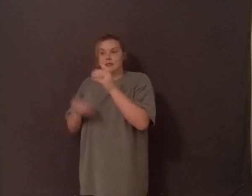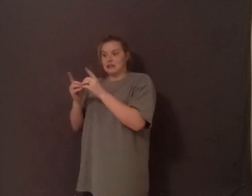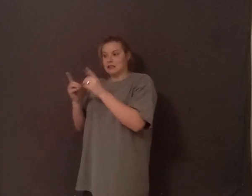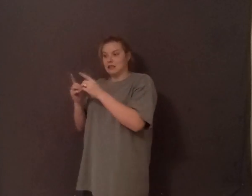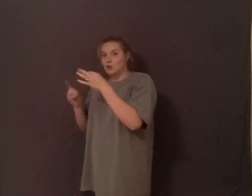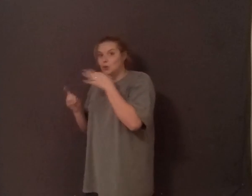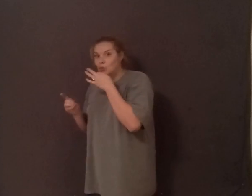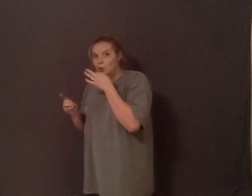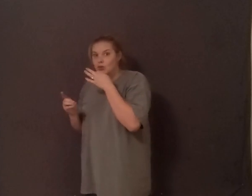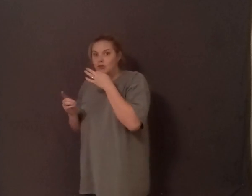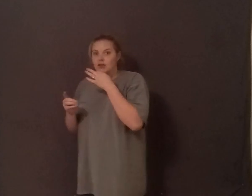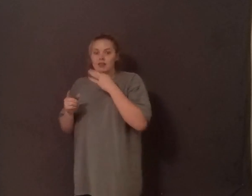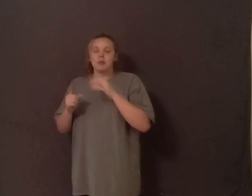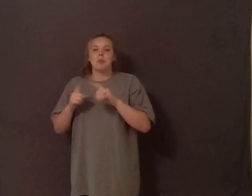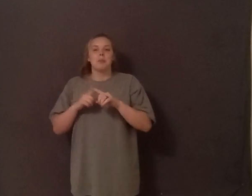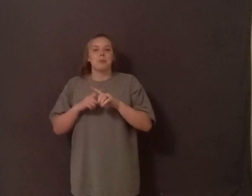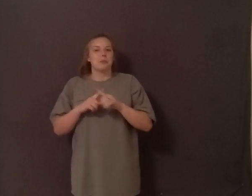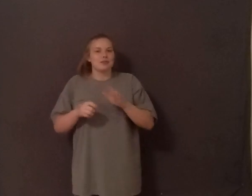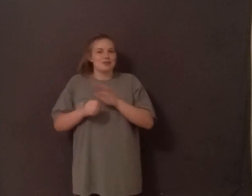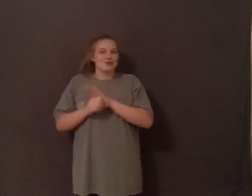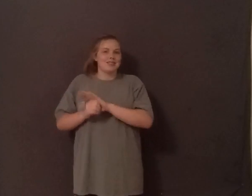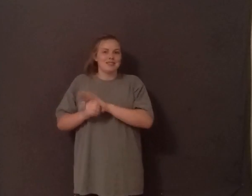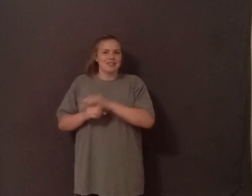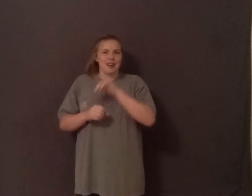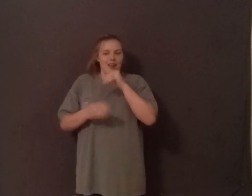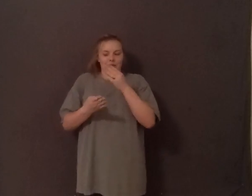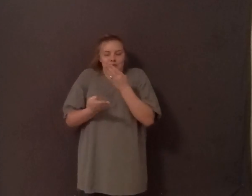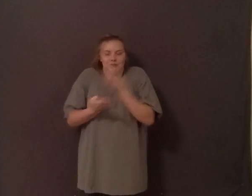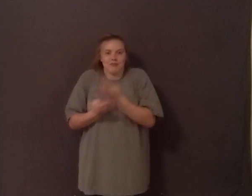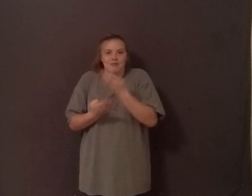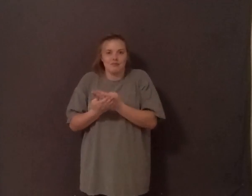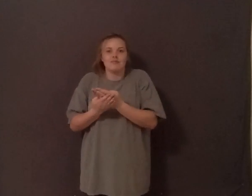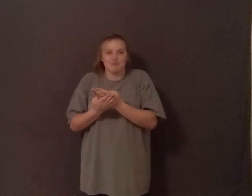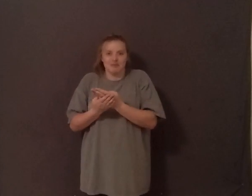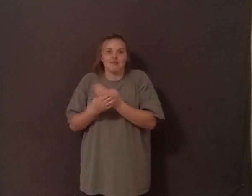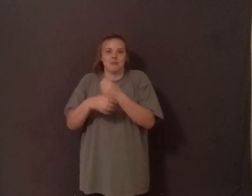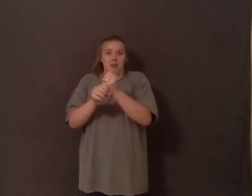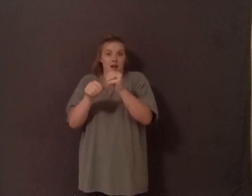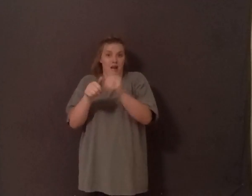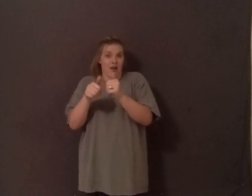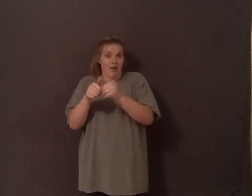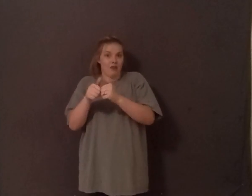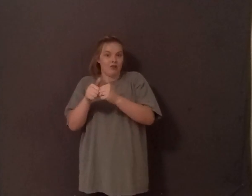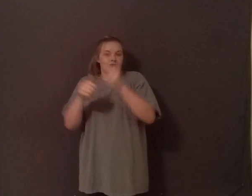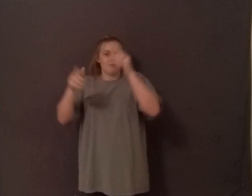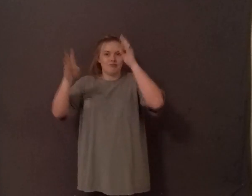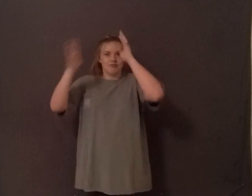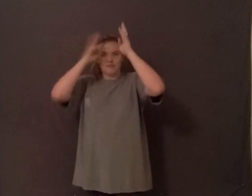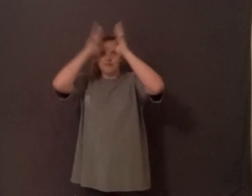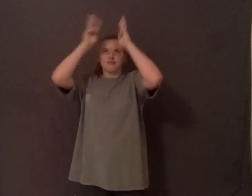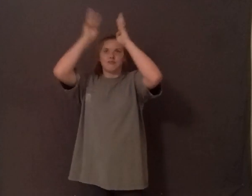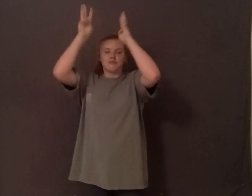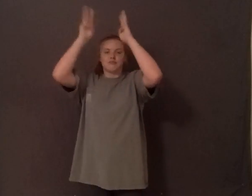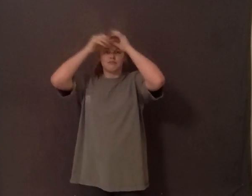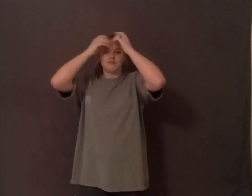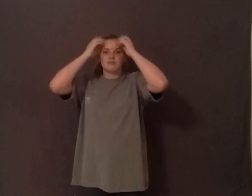means stress can't be created by facts, it has to be created by thoughts. Right? Look for yourself, right? Don't believe